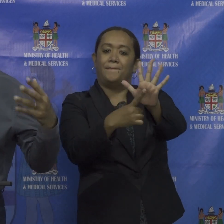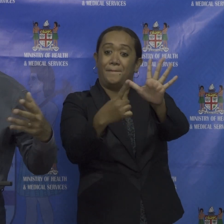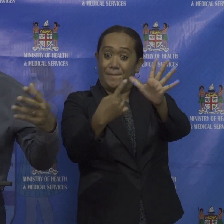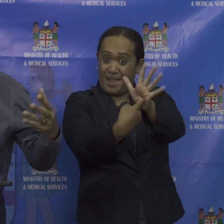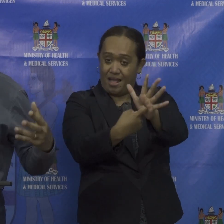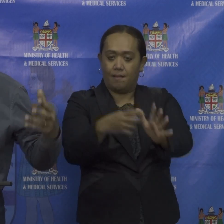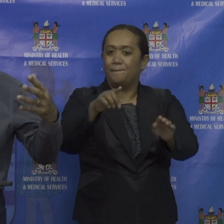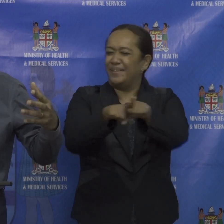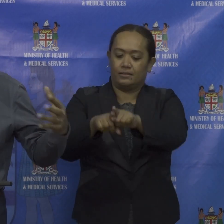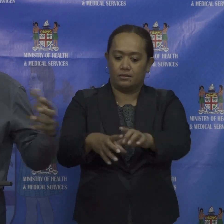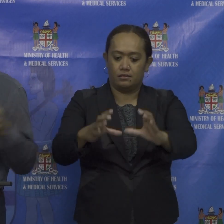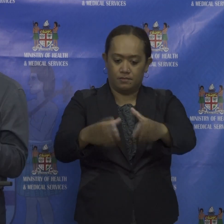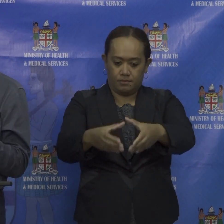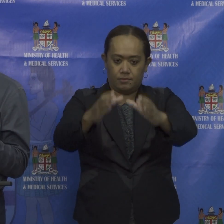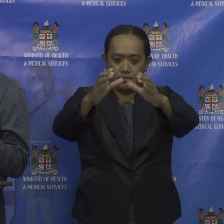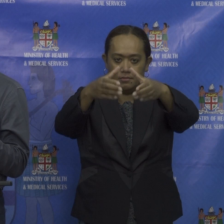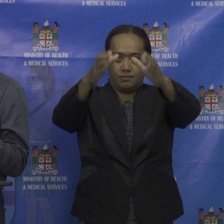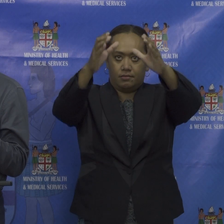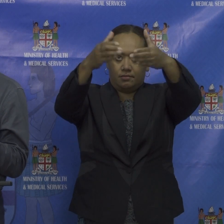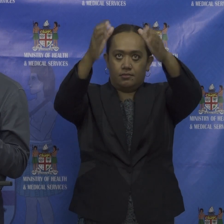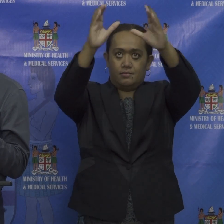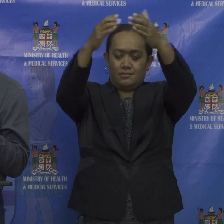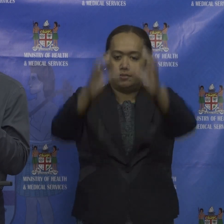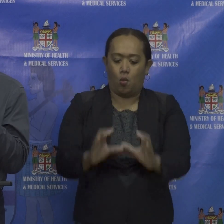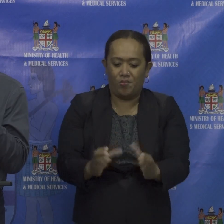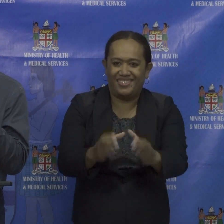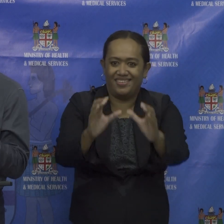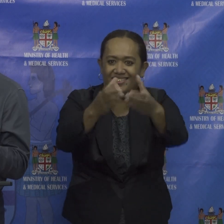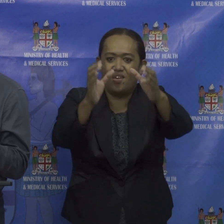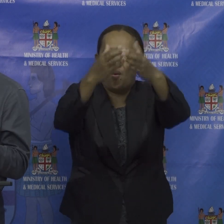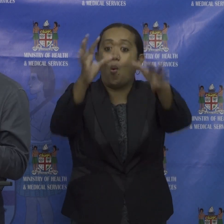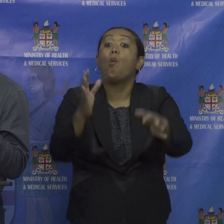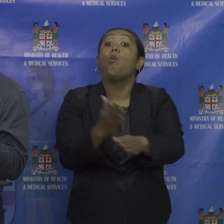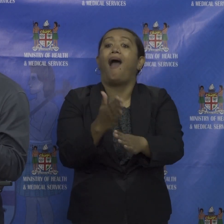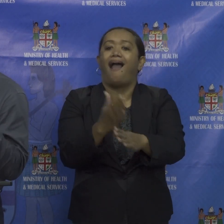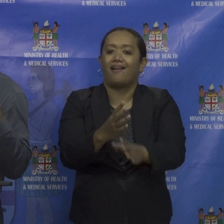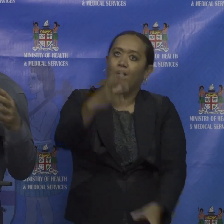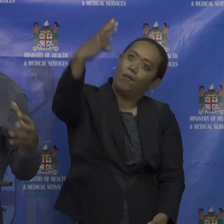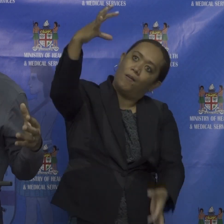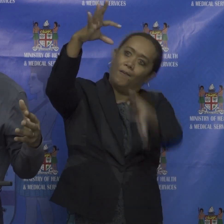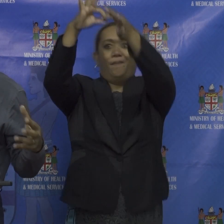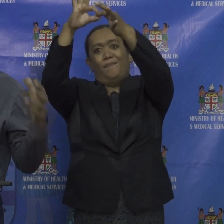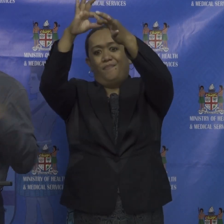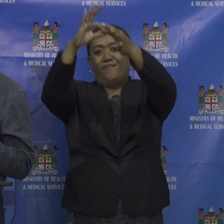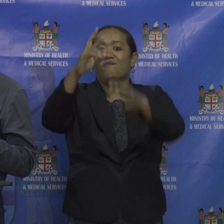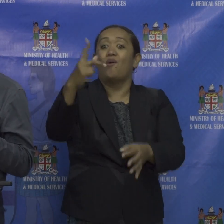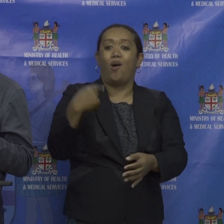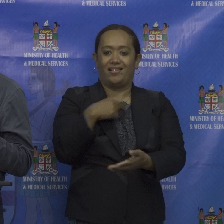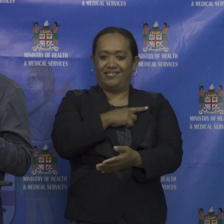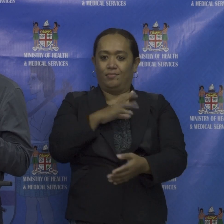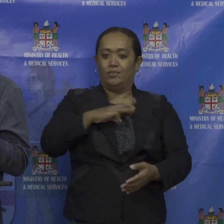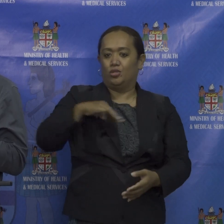And each of these functional pillars, they will all help us, not only help government, but they will also help our partners to help